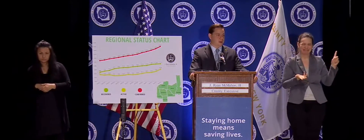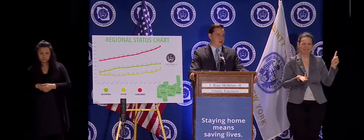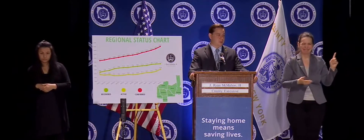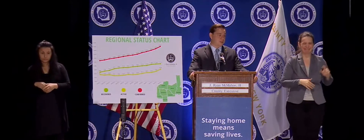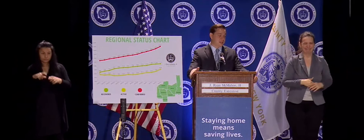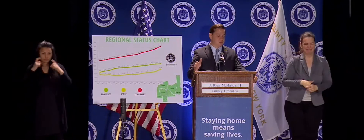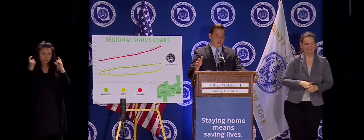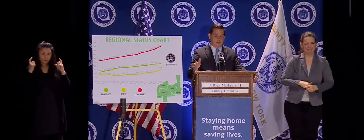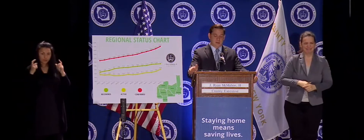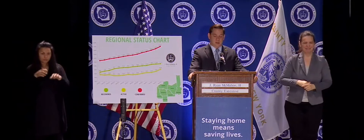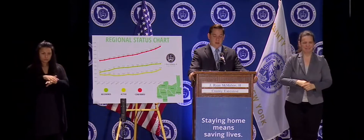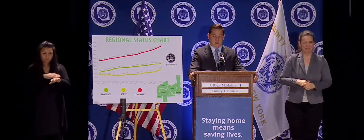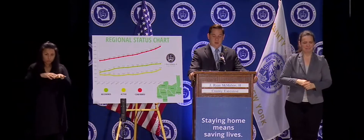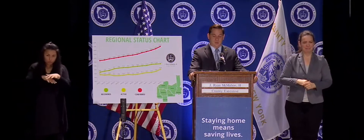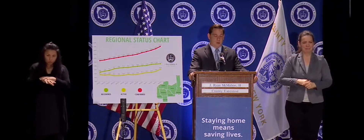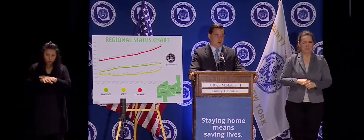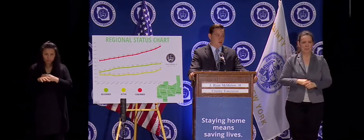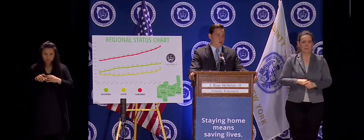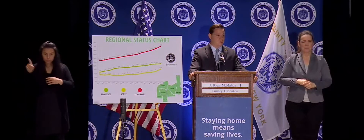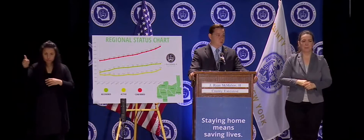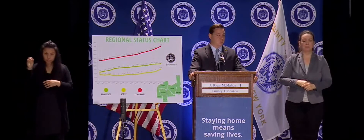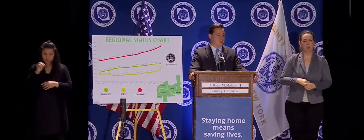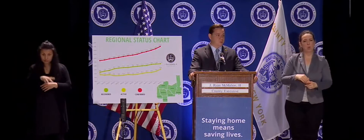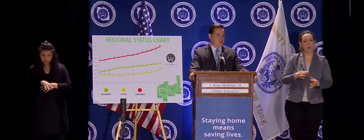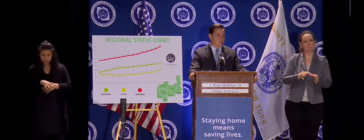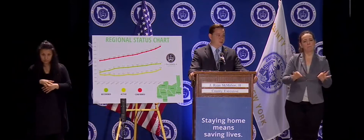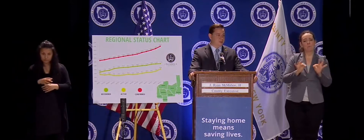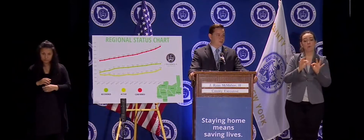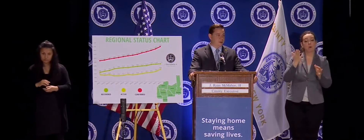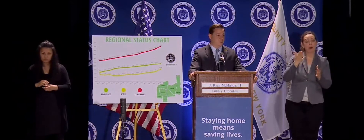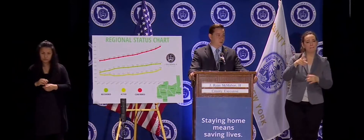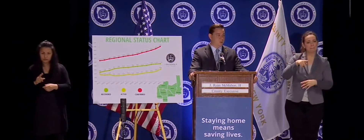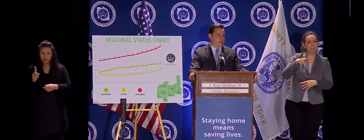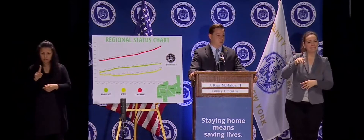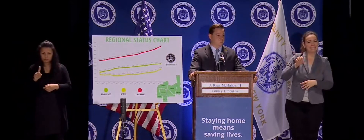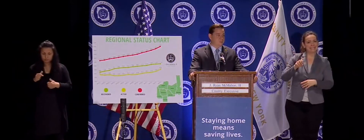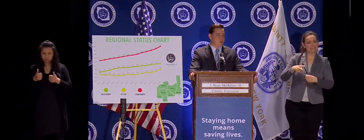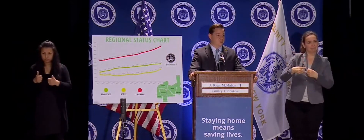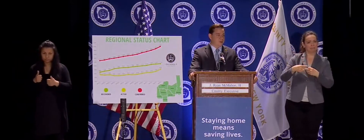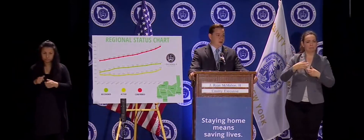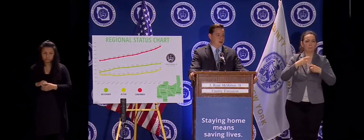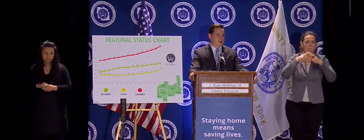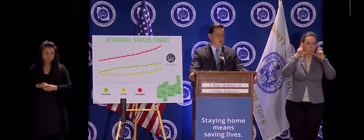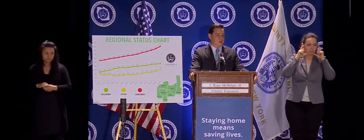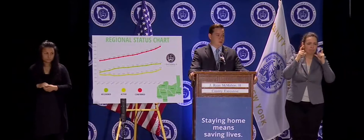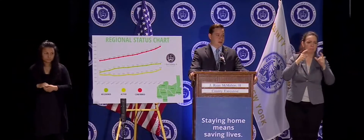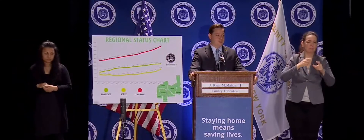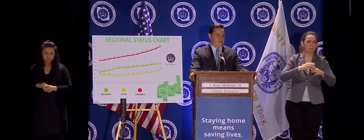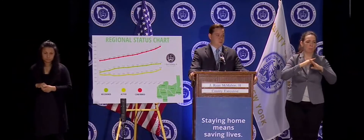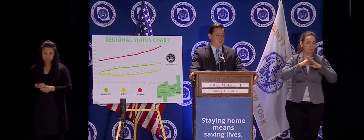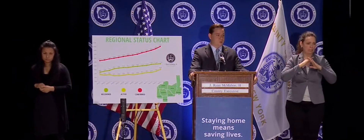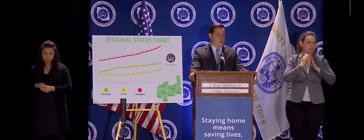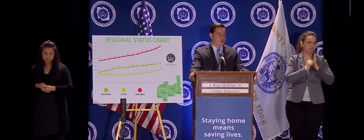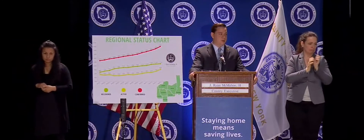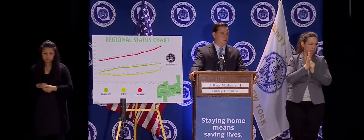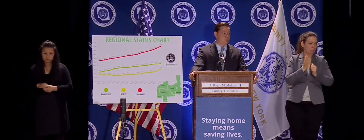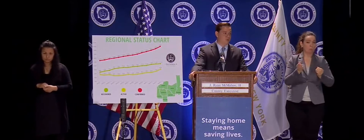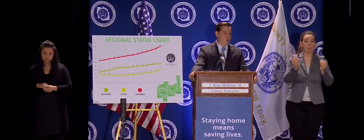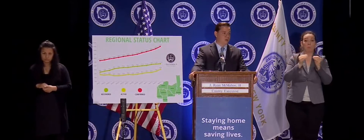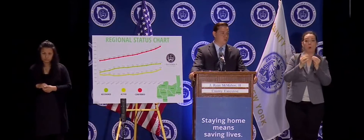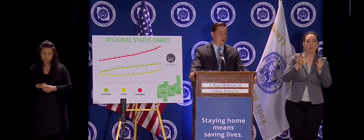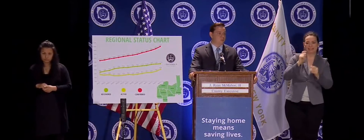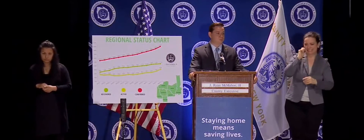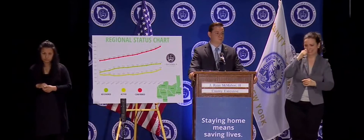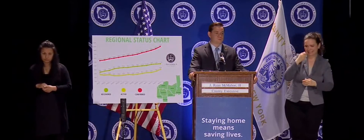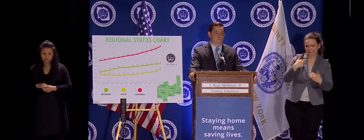us, the better. But the state's been a good partner of ours related to PPE. They've been there when we needed them. And so I anticipate they'll be there moving